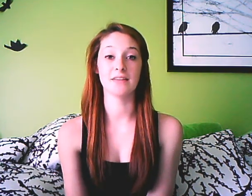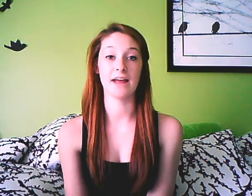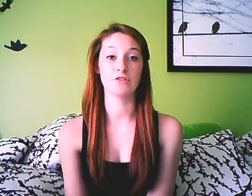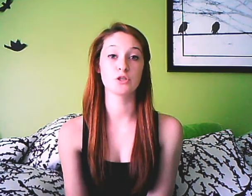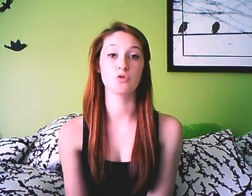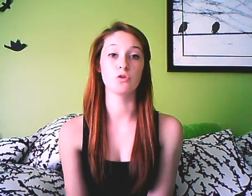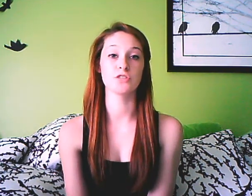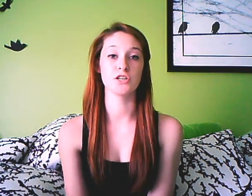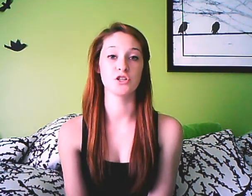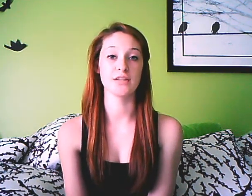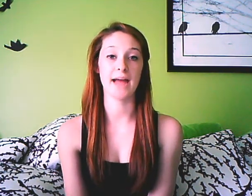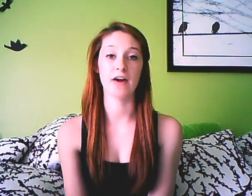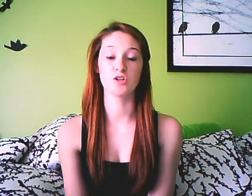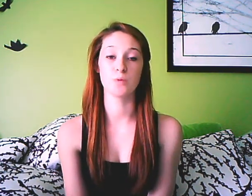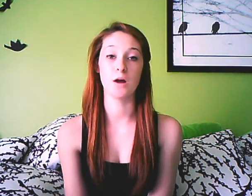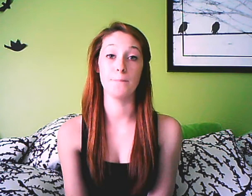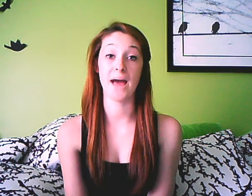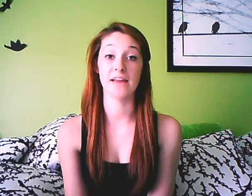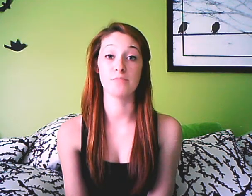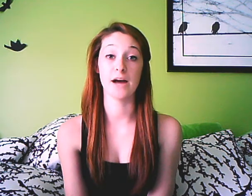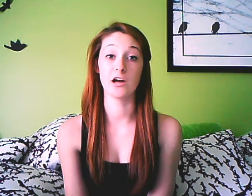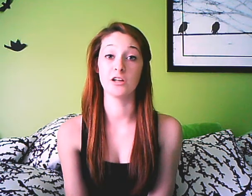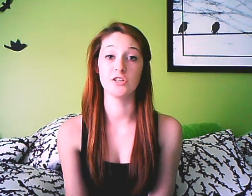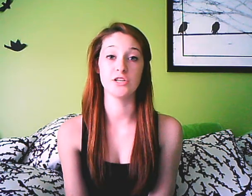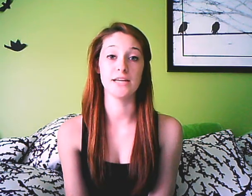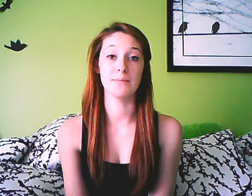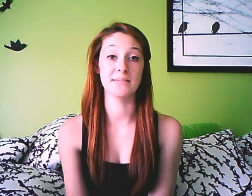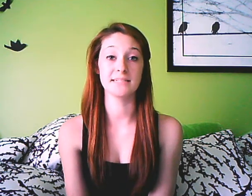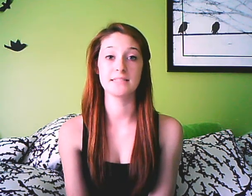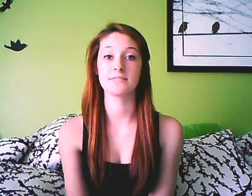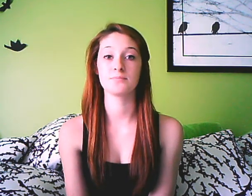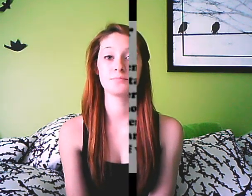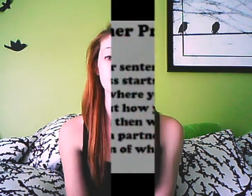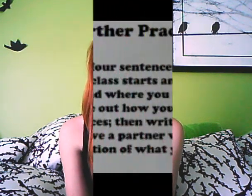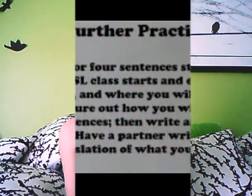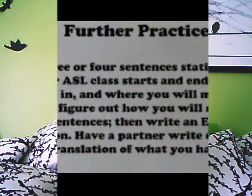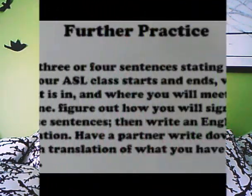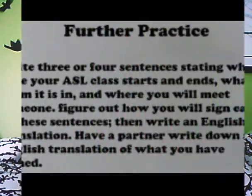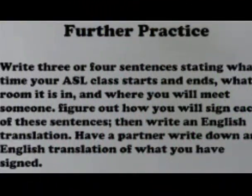have to do with school, such as like algebra, math, biology, and business.